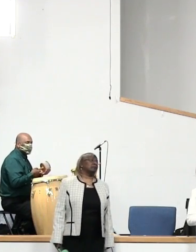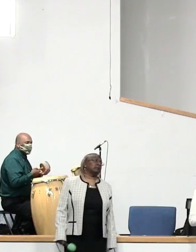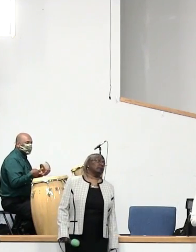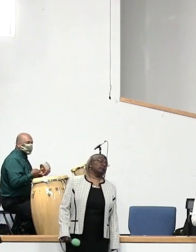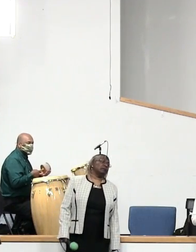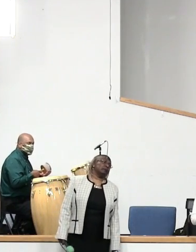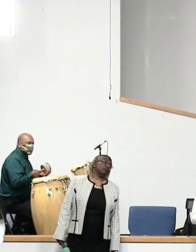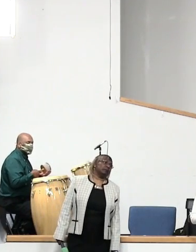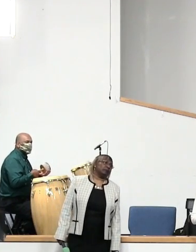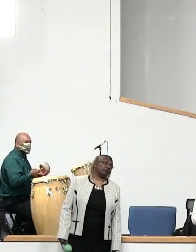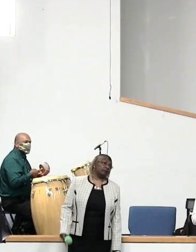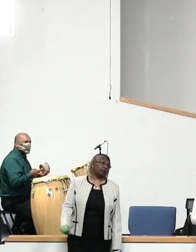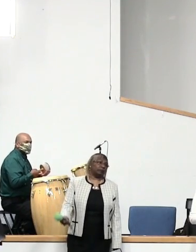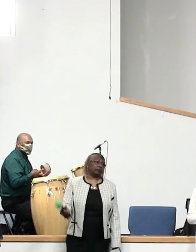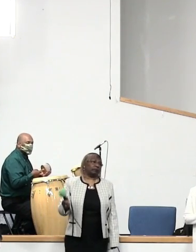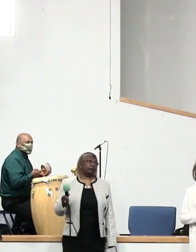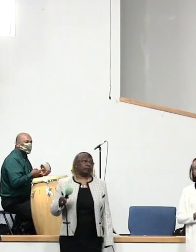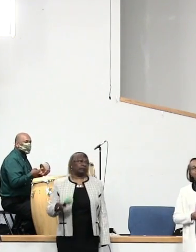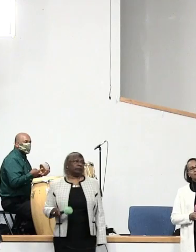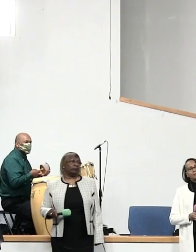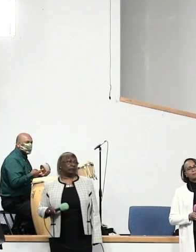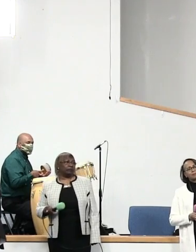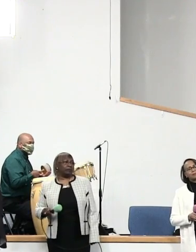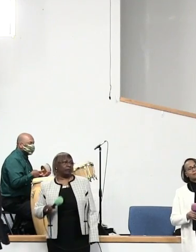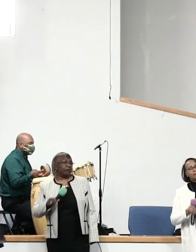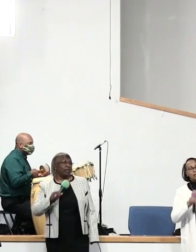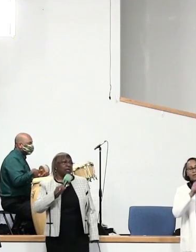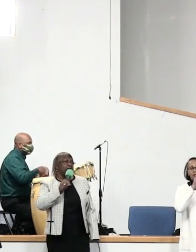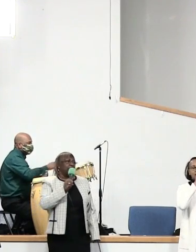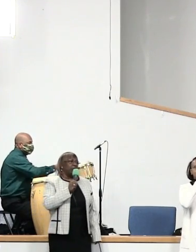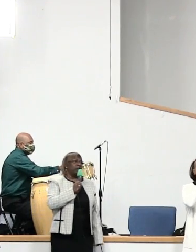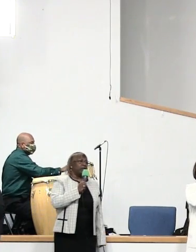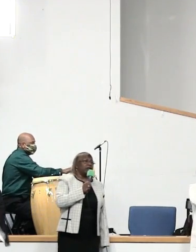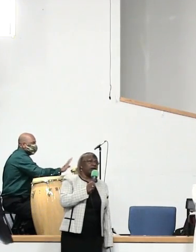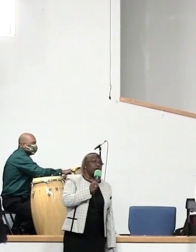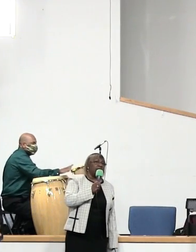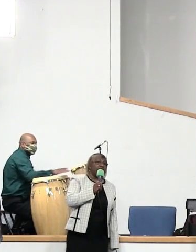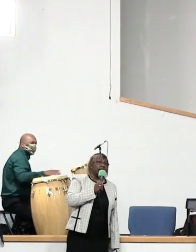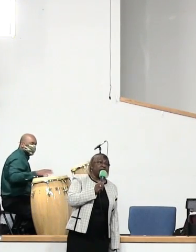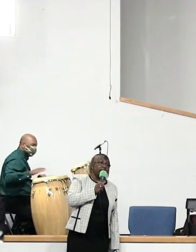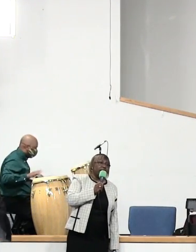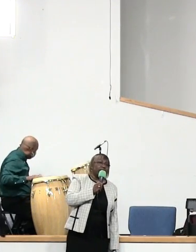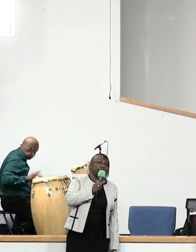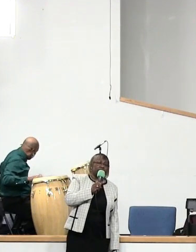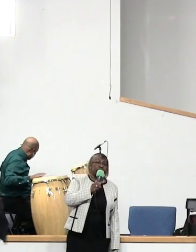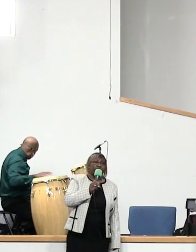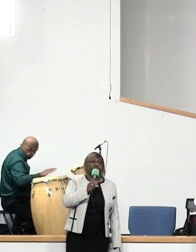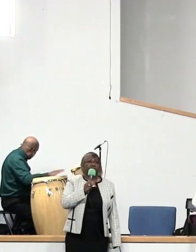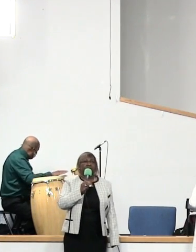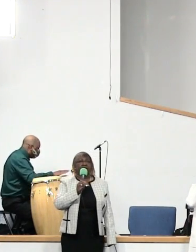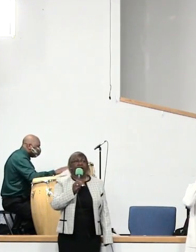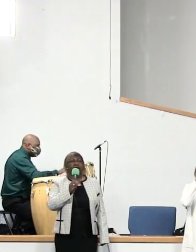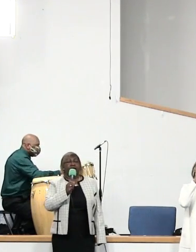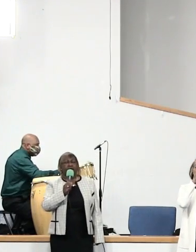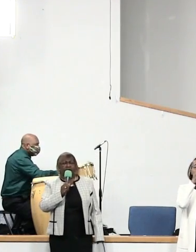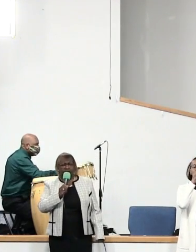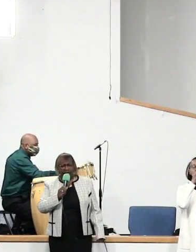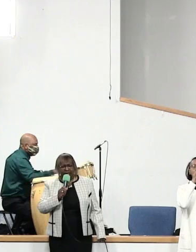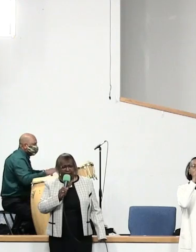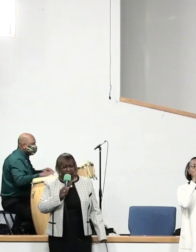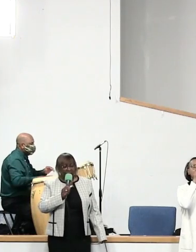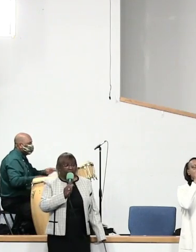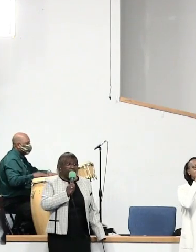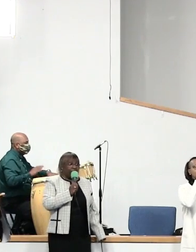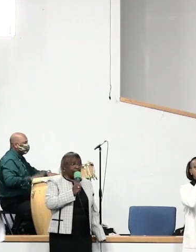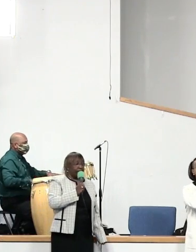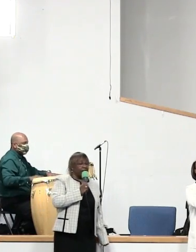wonderful to me. Sing that with me, y'all. Here I am to